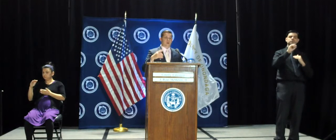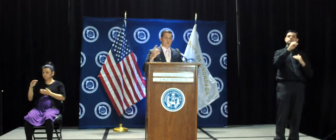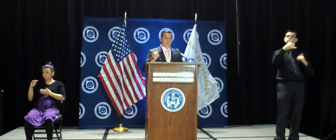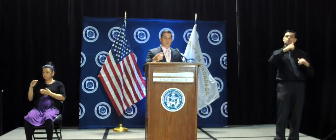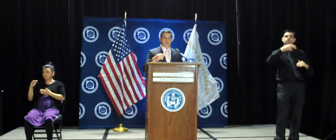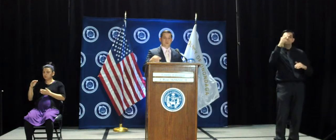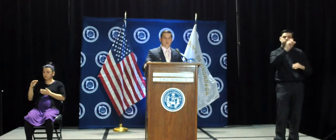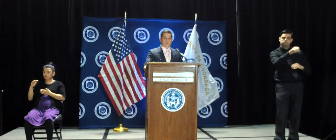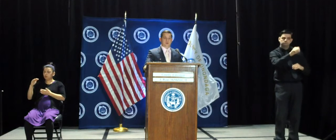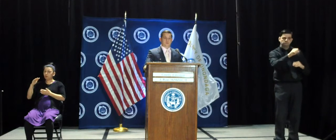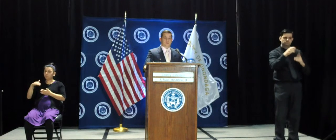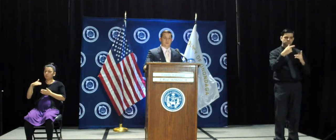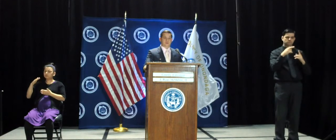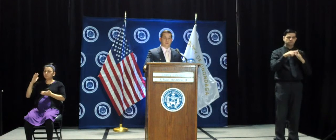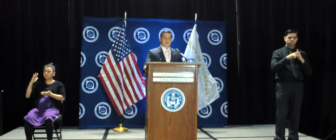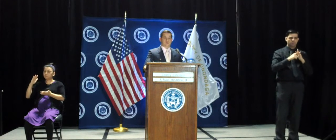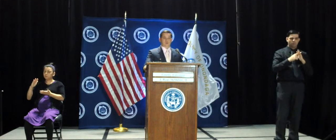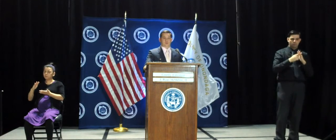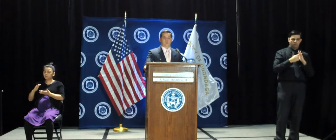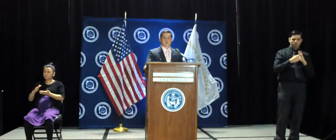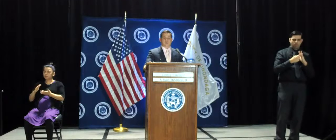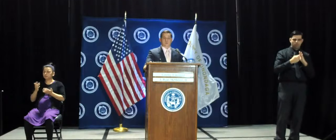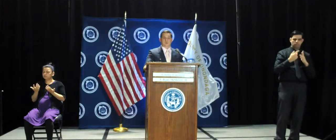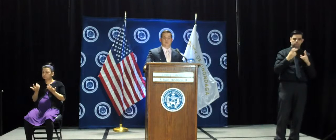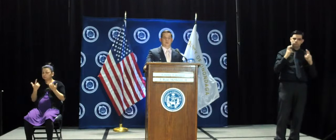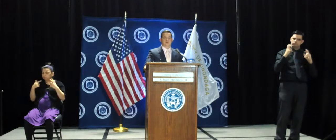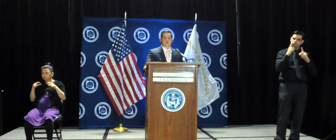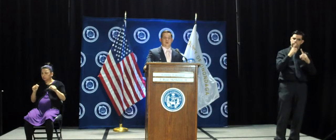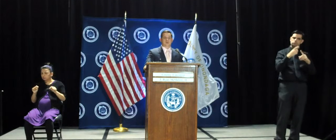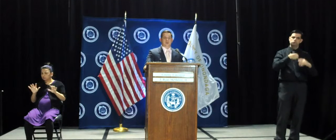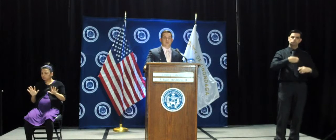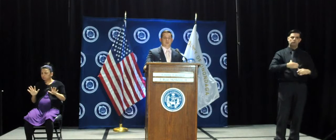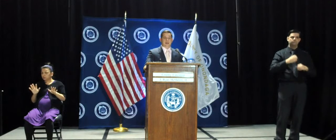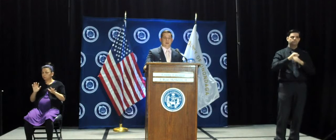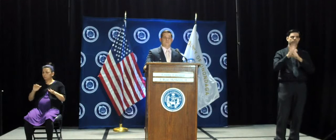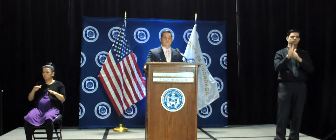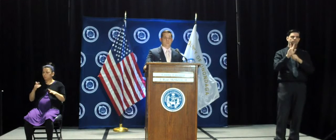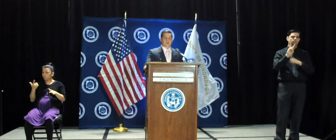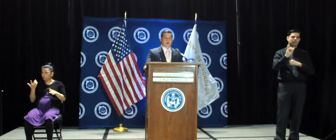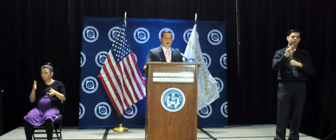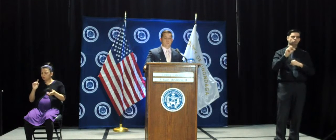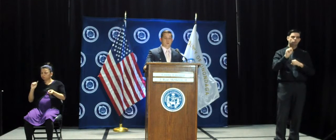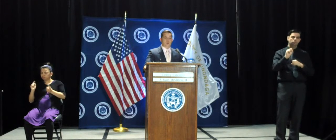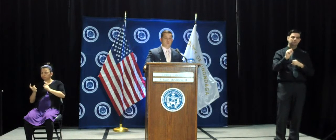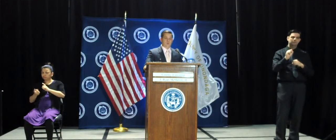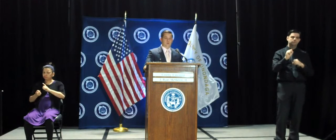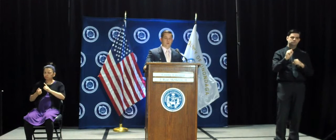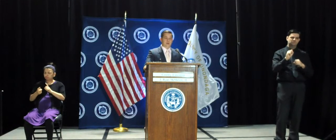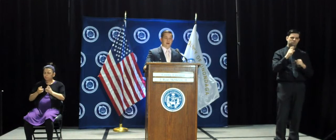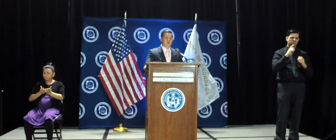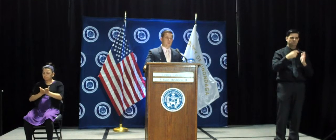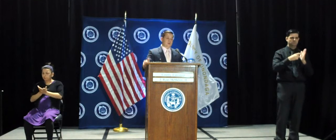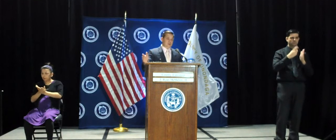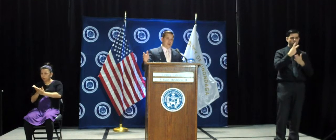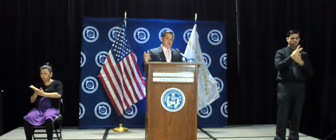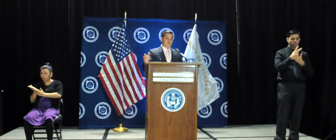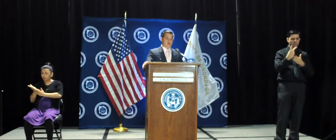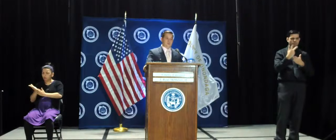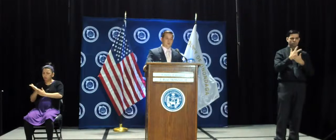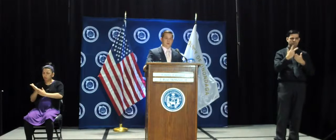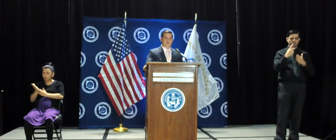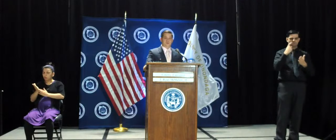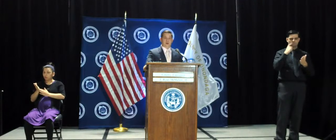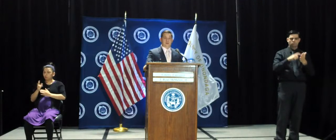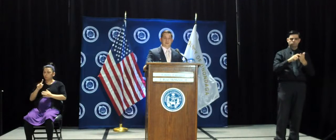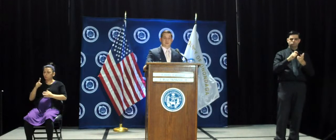thing. We know when we change our behavior, it's going to take us 2 to 3 weeks to really see a change in the data. So hopefully we're doing that. We have a challenge in front